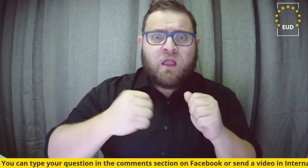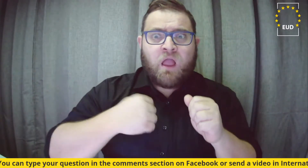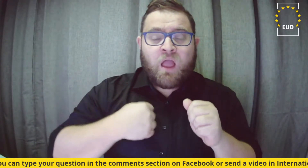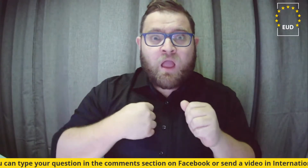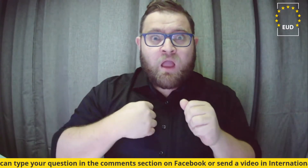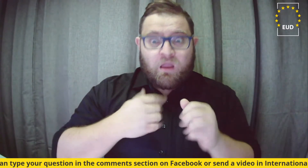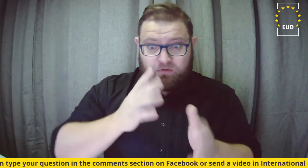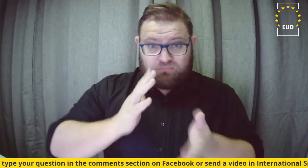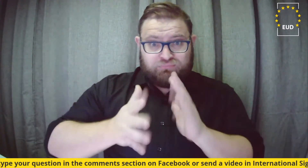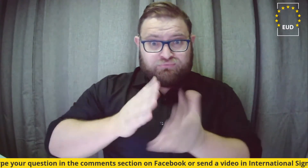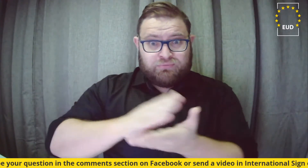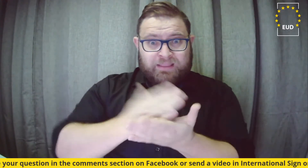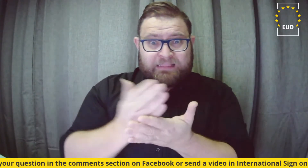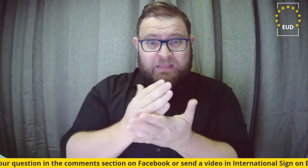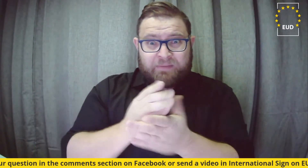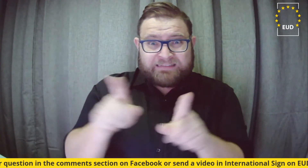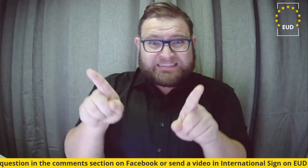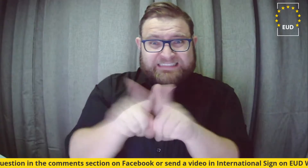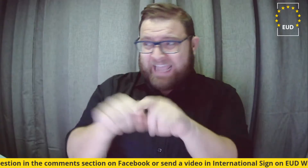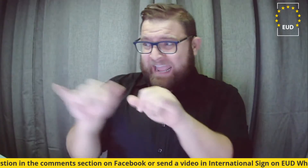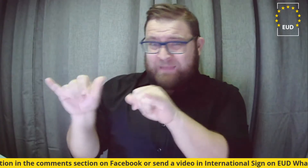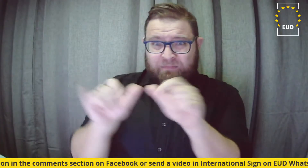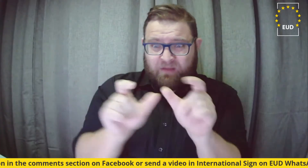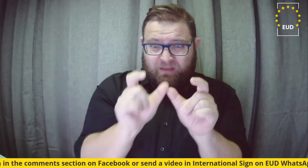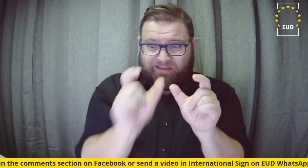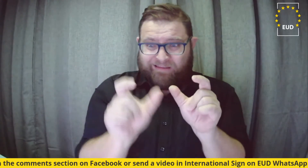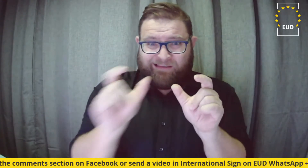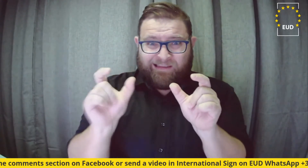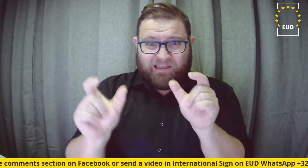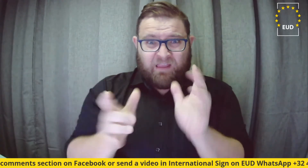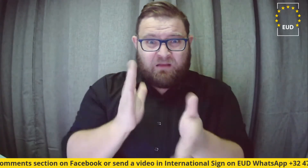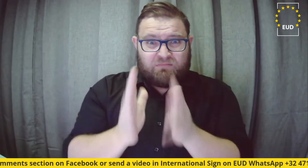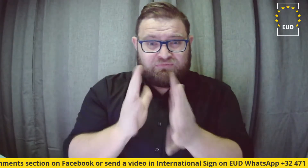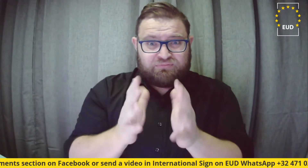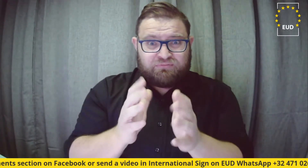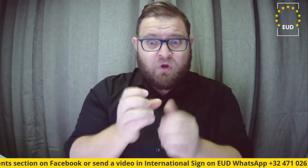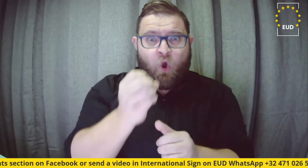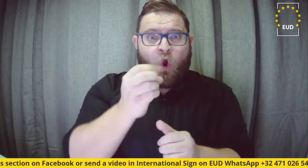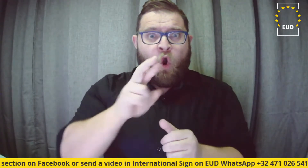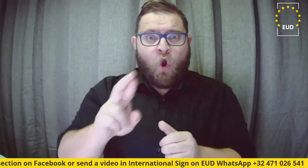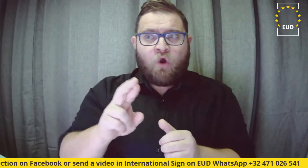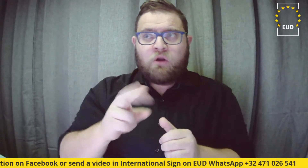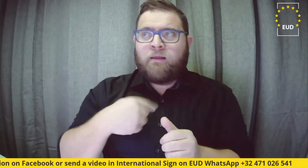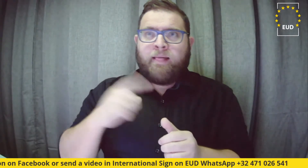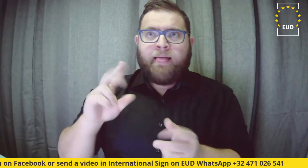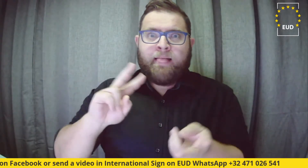topics are discussed in very short times of 2 or 3 minutes maximum.